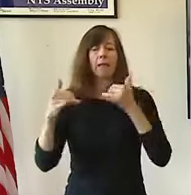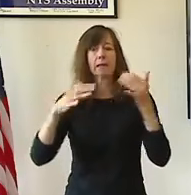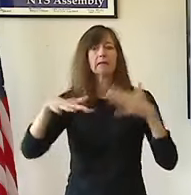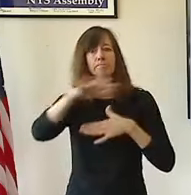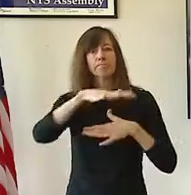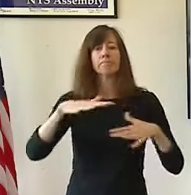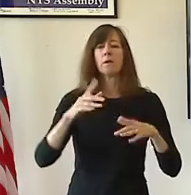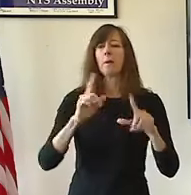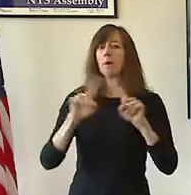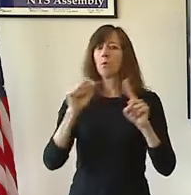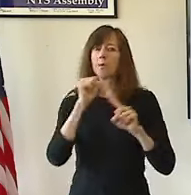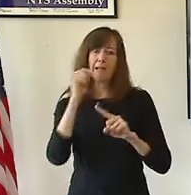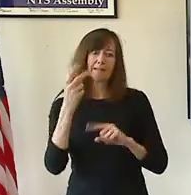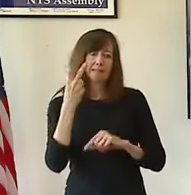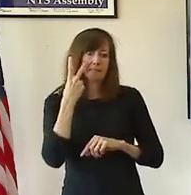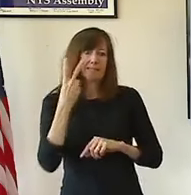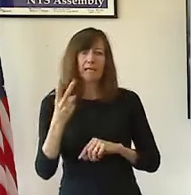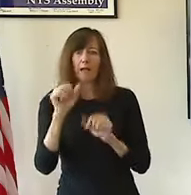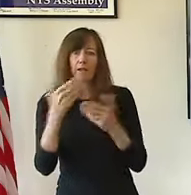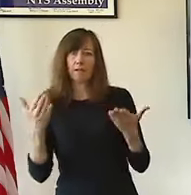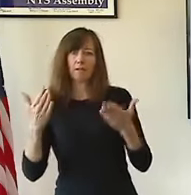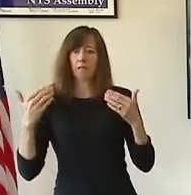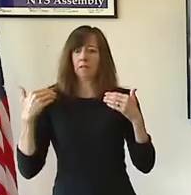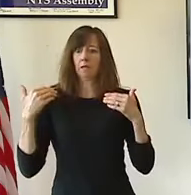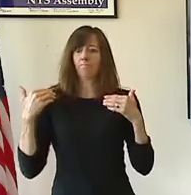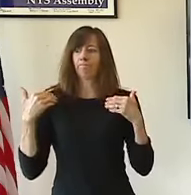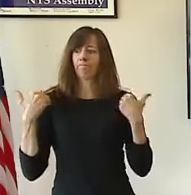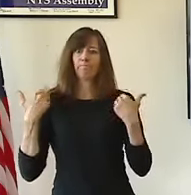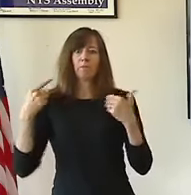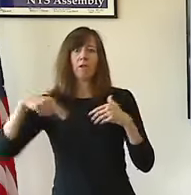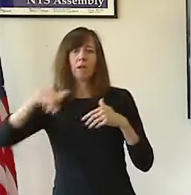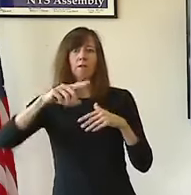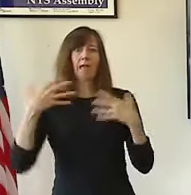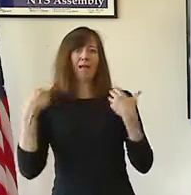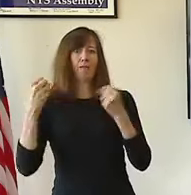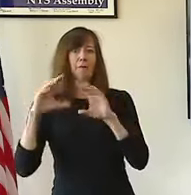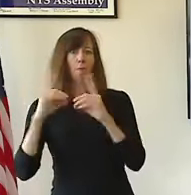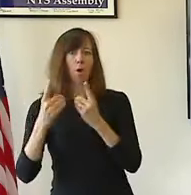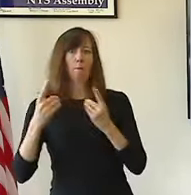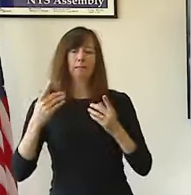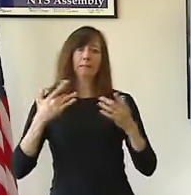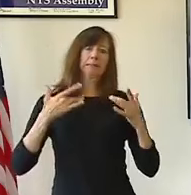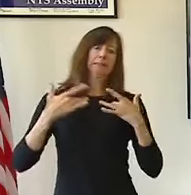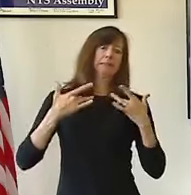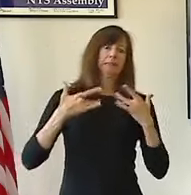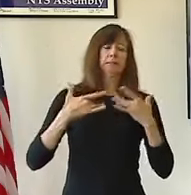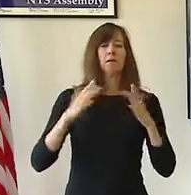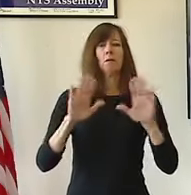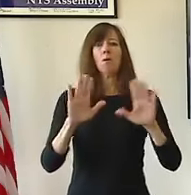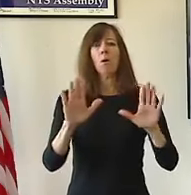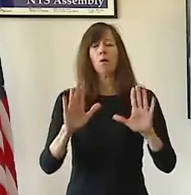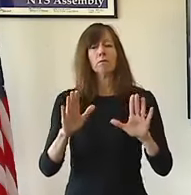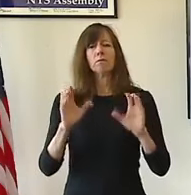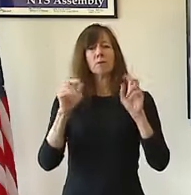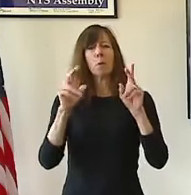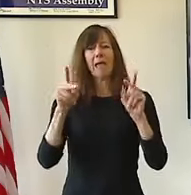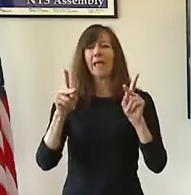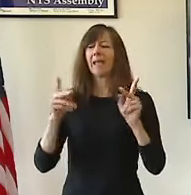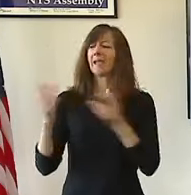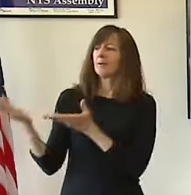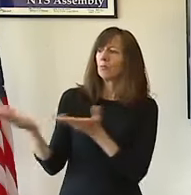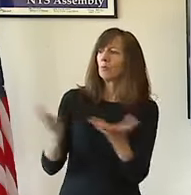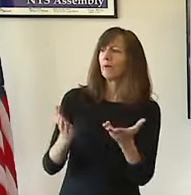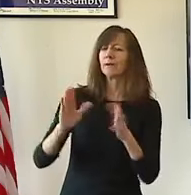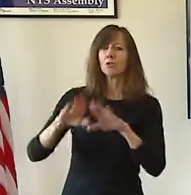department is alarmed. It's nearly impossible to take a child to a park and have a playground over